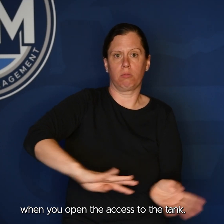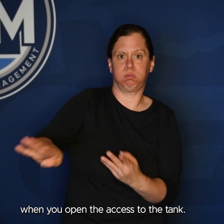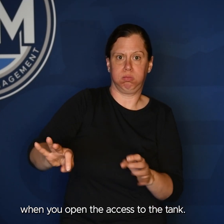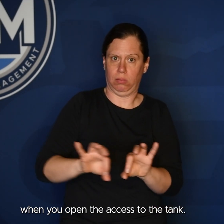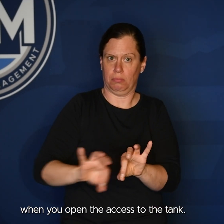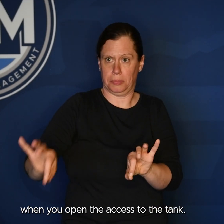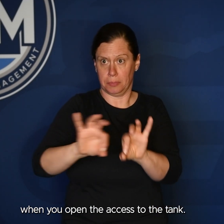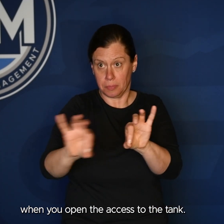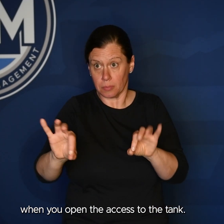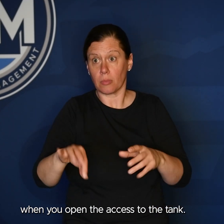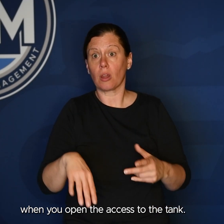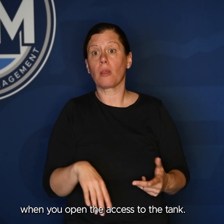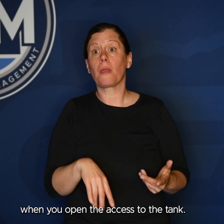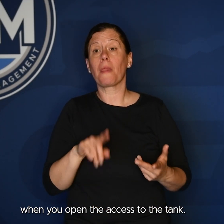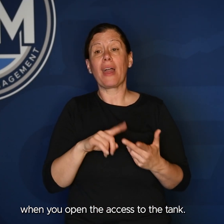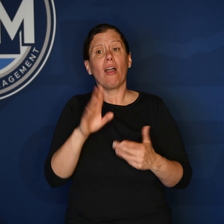to the tank.